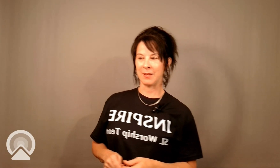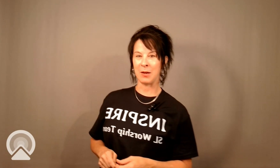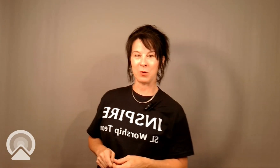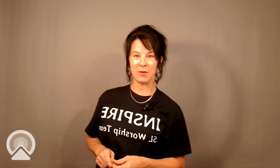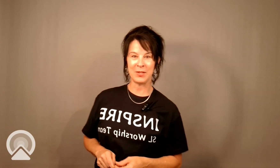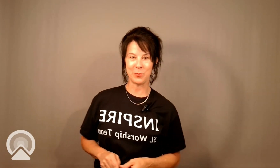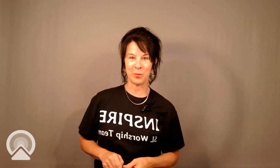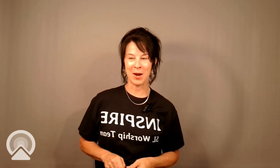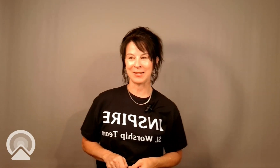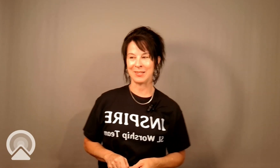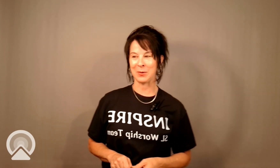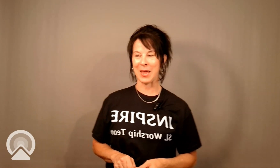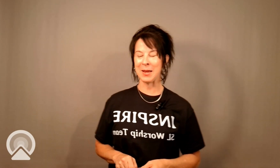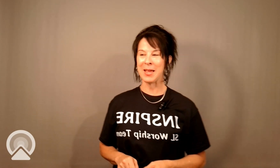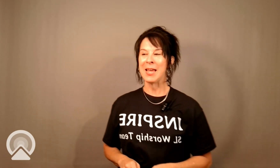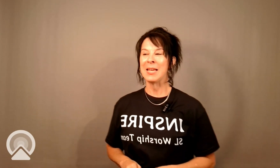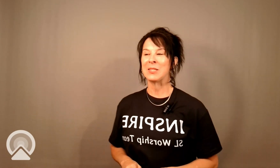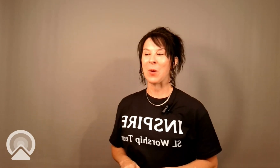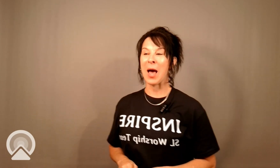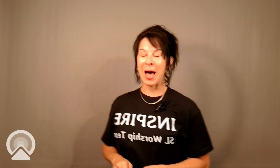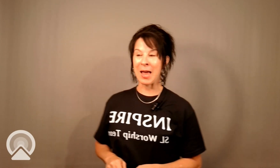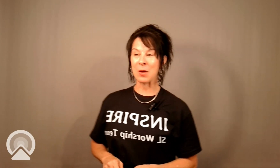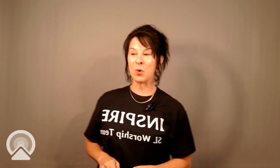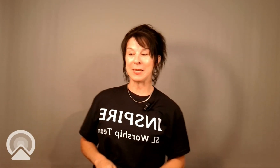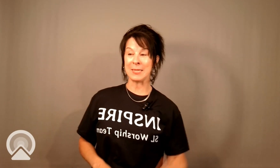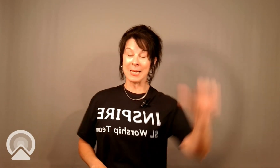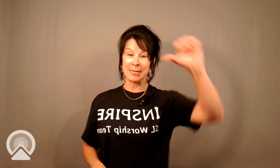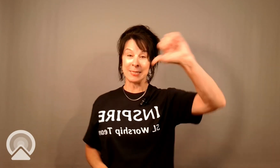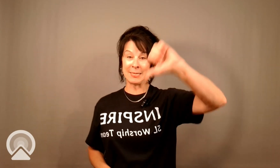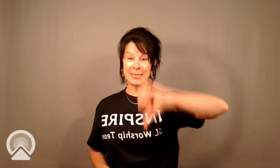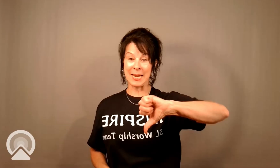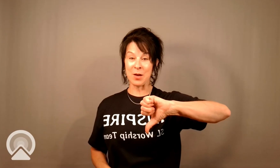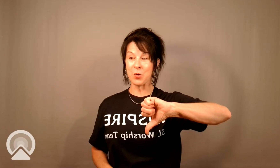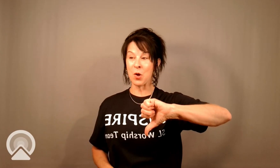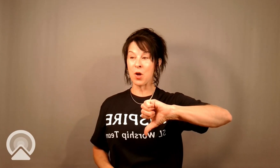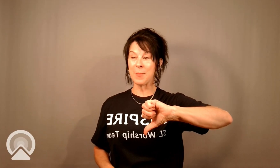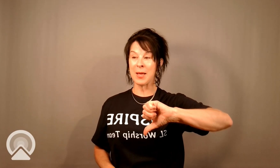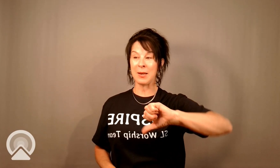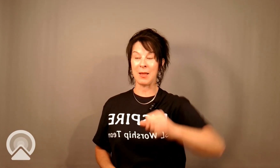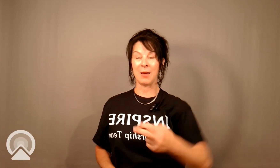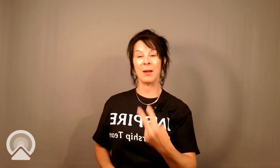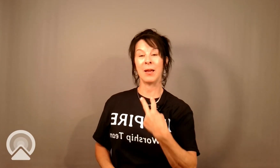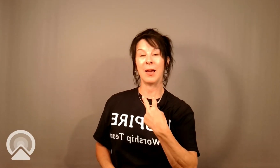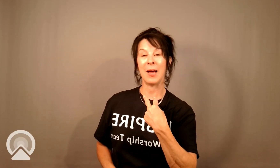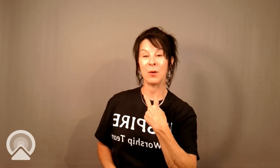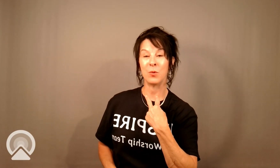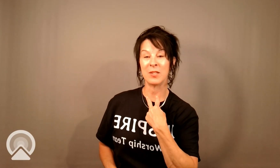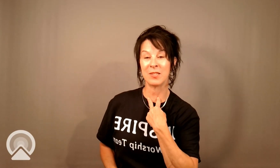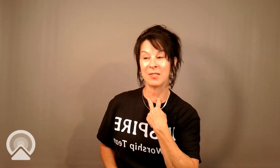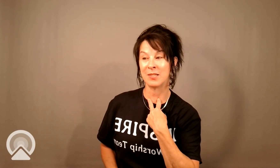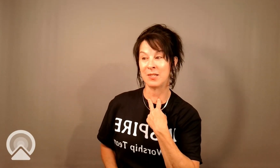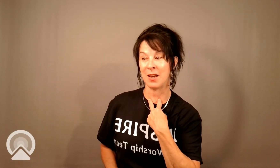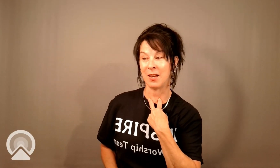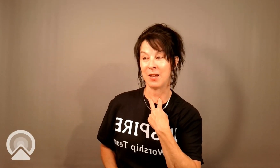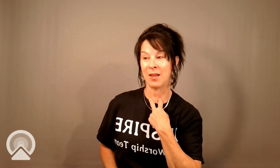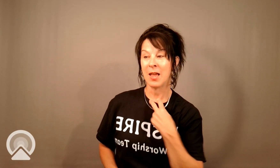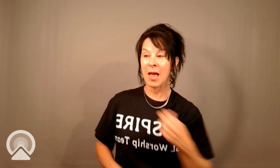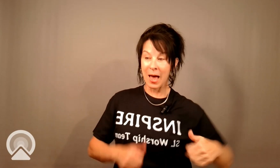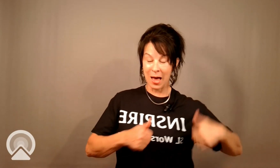will give you some more practice, okay? So I was down on my luck. I was stuck. I